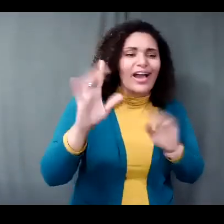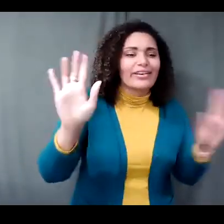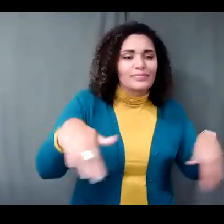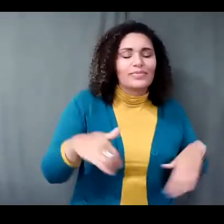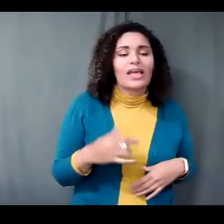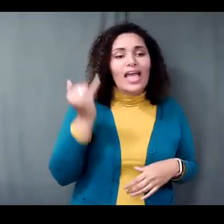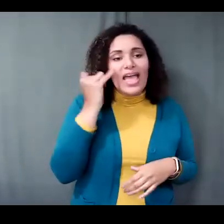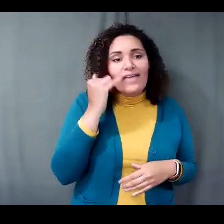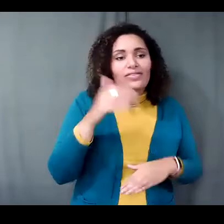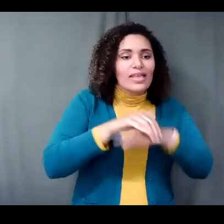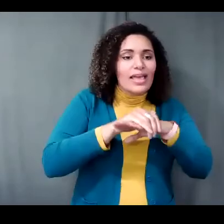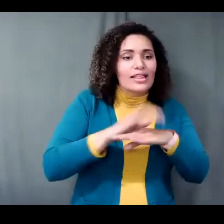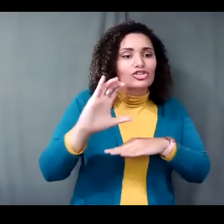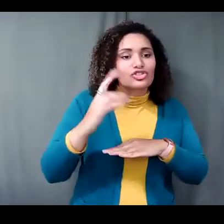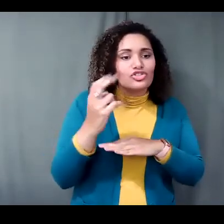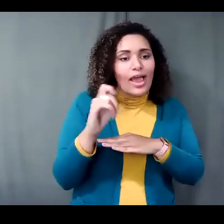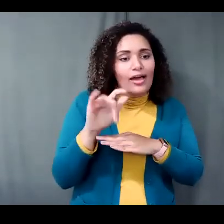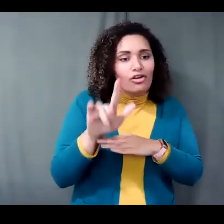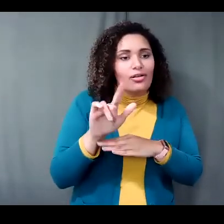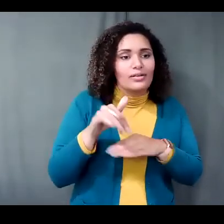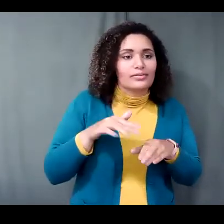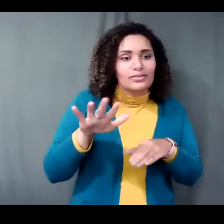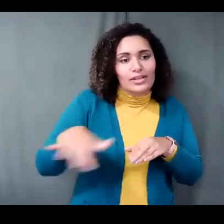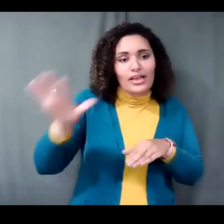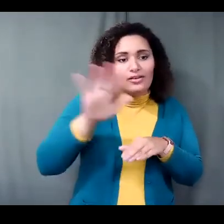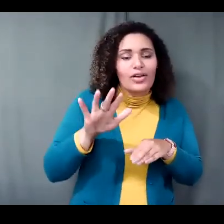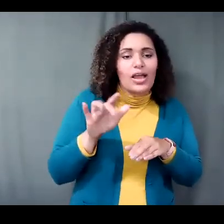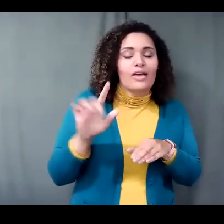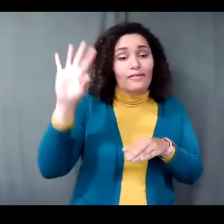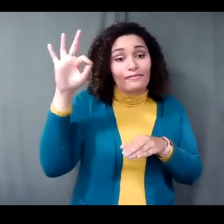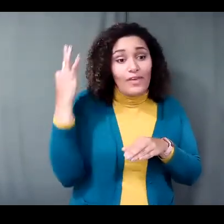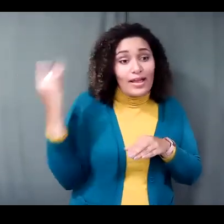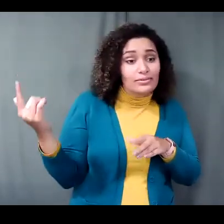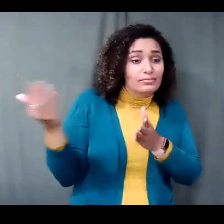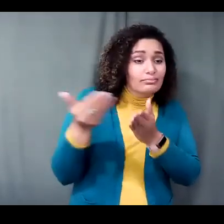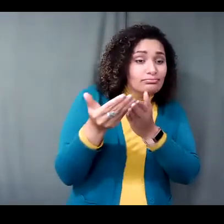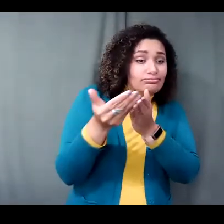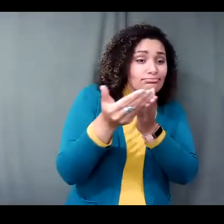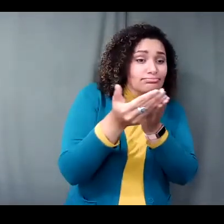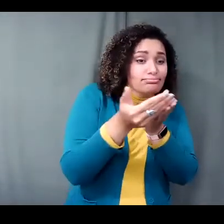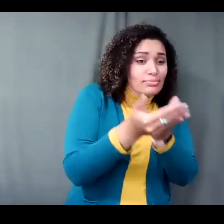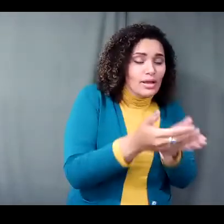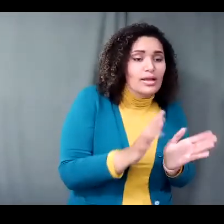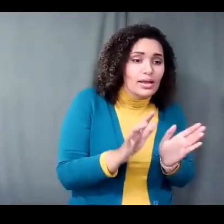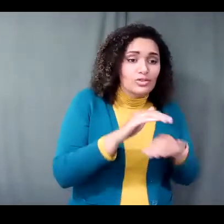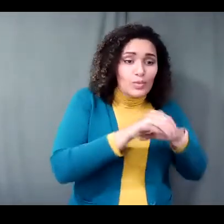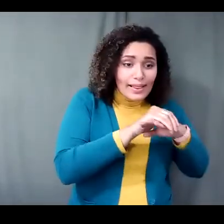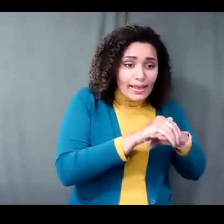English Channel from France to England, and you have wine and you have a fairly